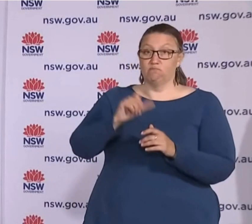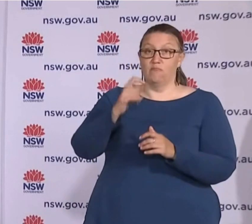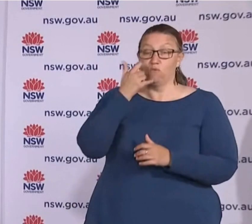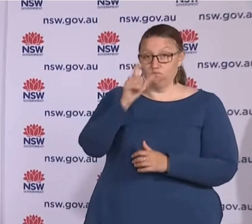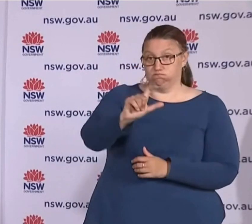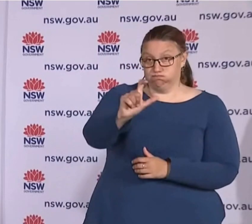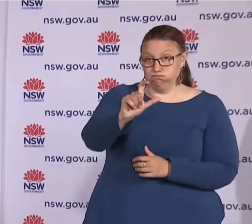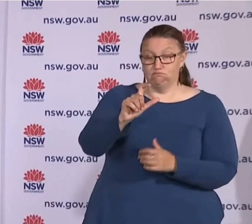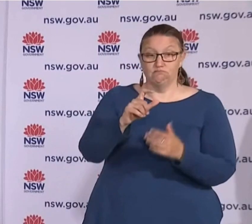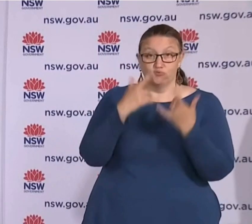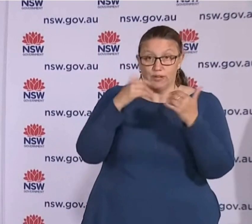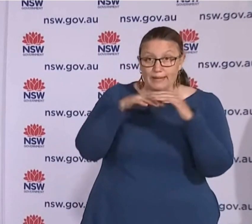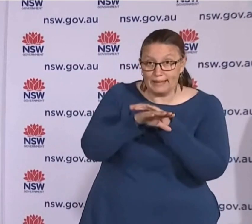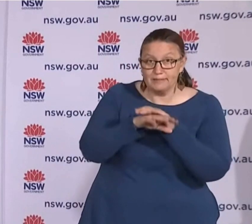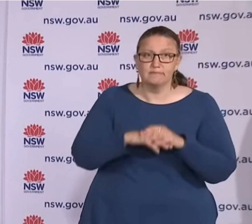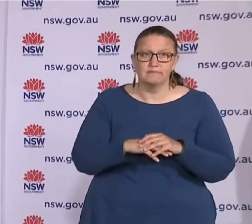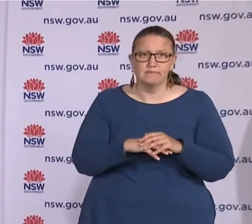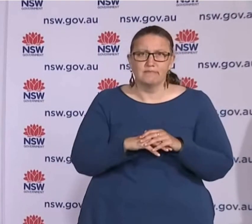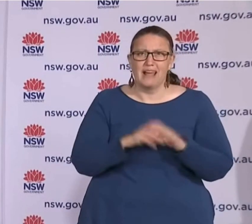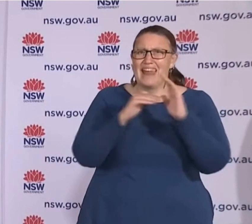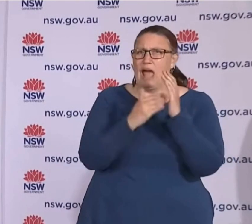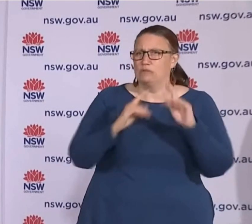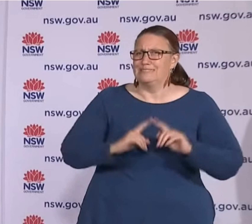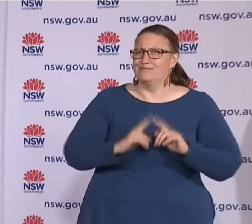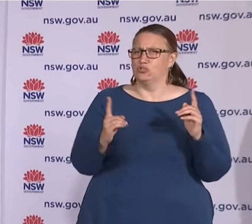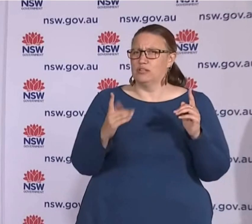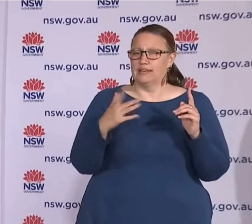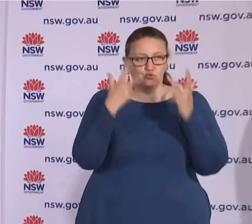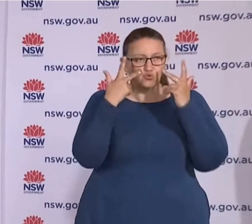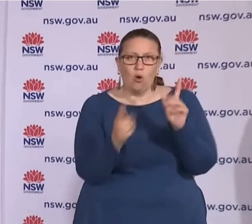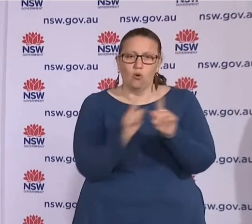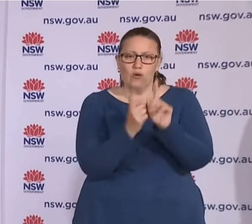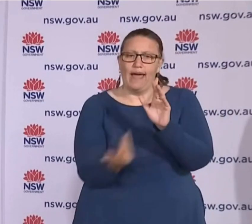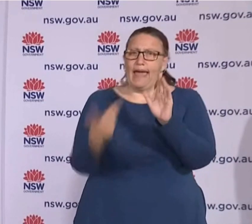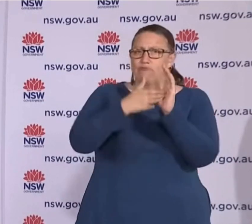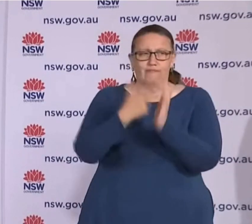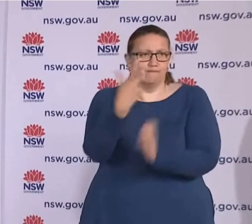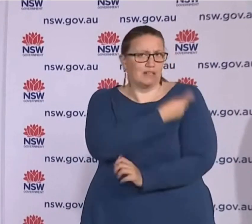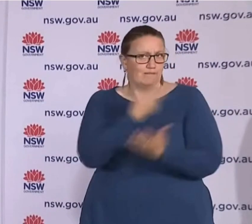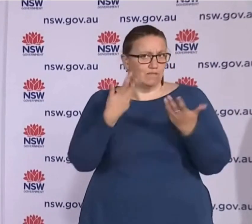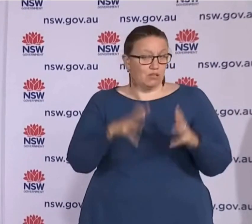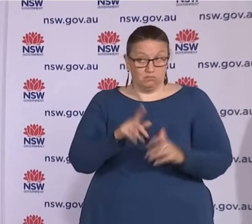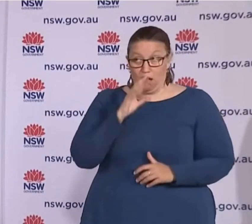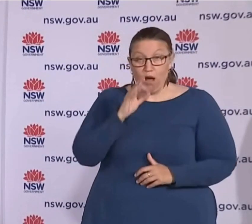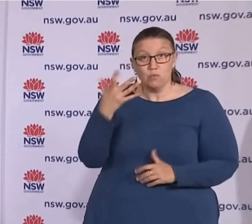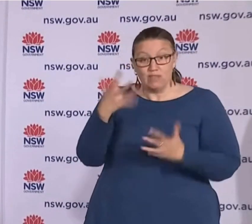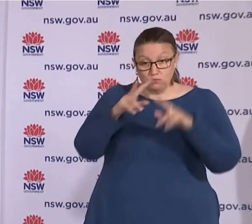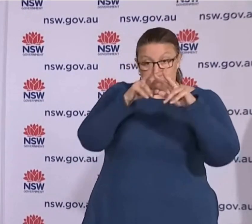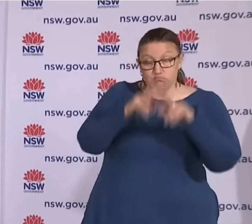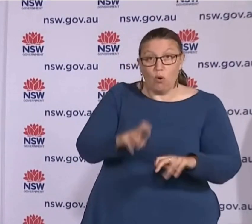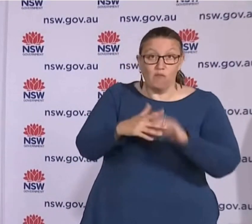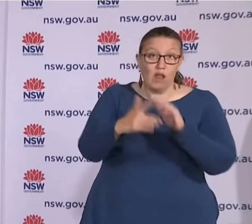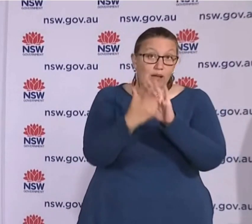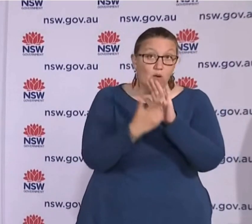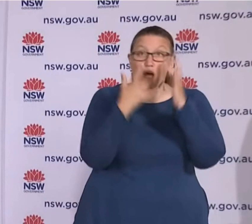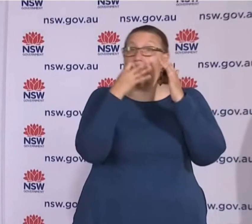advice. Have you done that, and what's the stage? Oh, look, there's a lot of issues that have to be gone through in terms of work health and safety and other procedures,